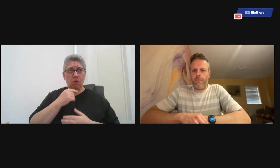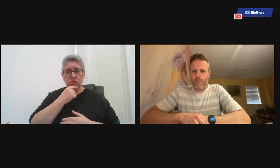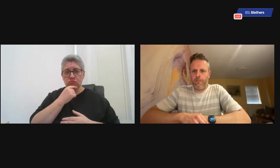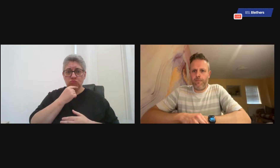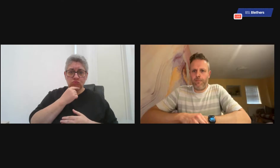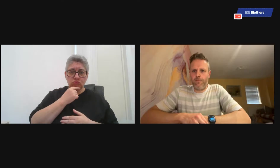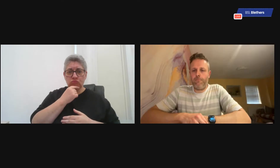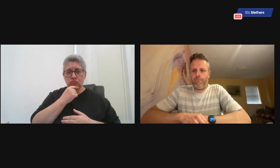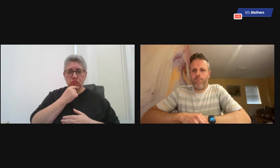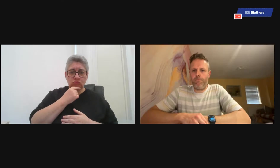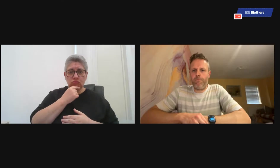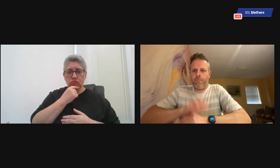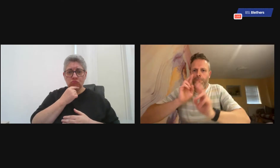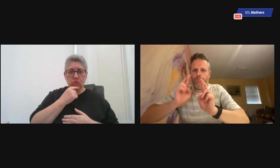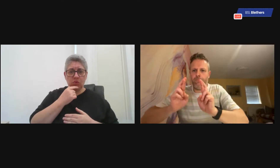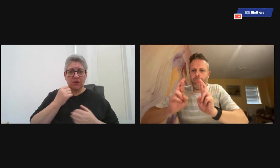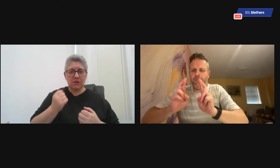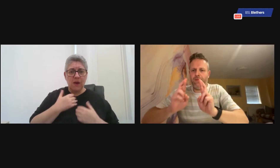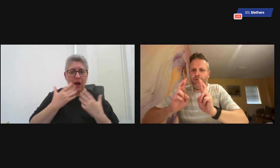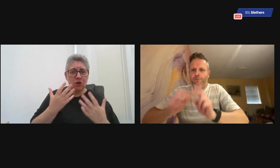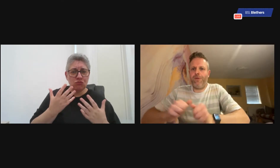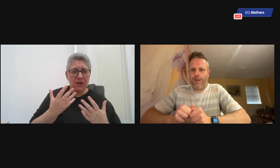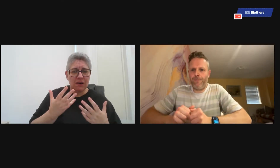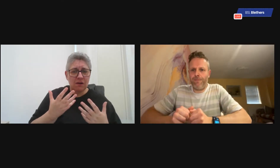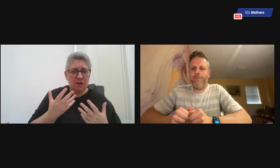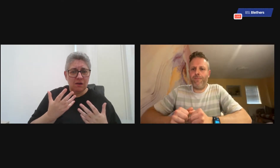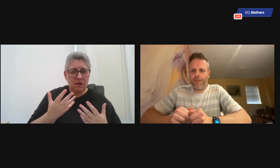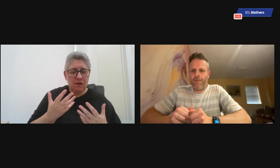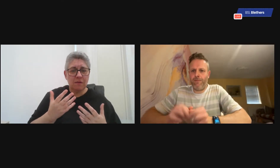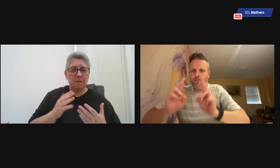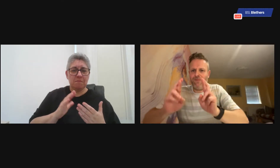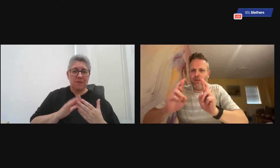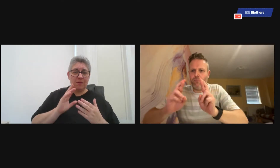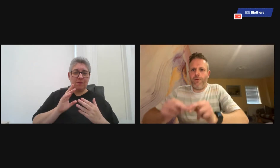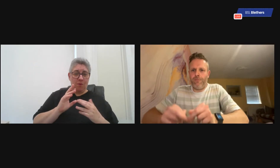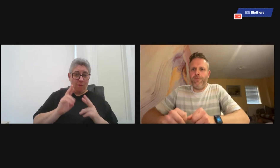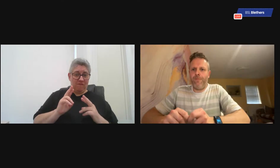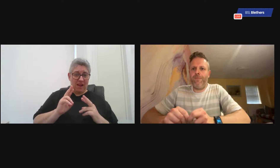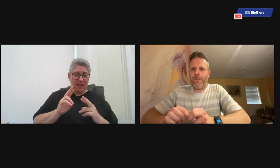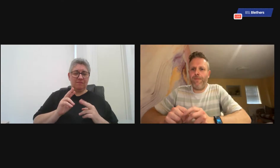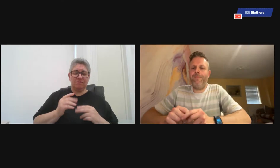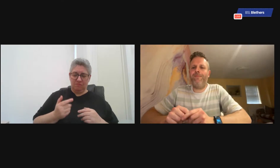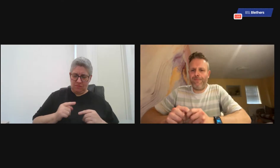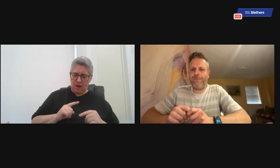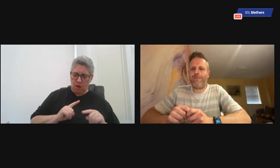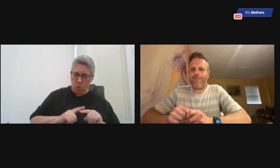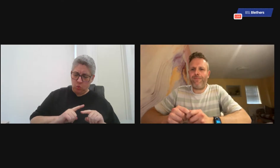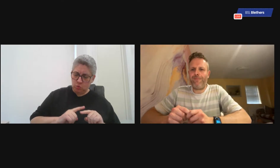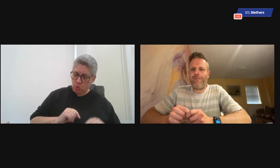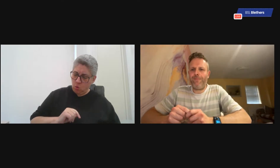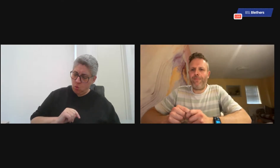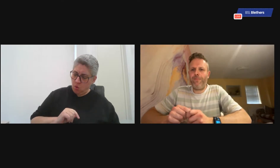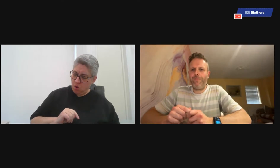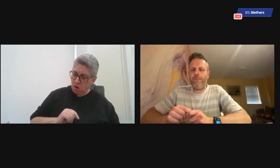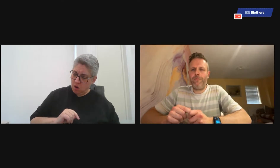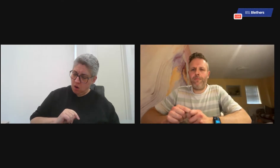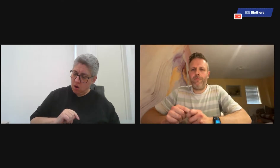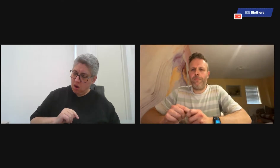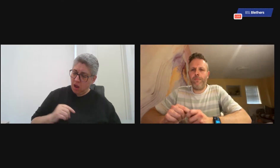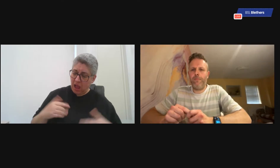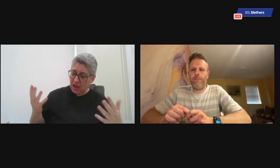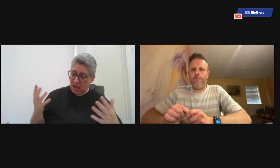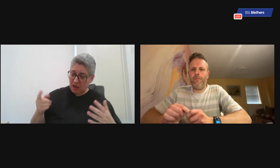that if people are having difficulty, then perhaps they could come to a new area, and